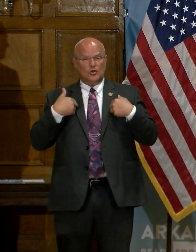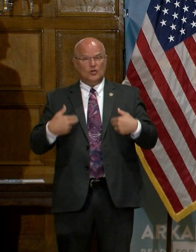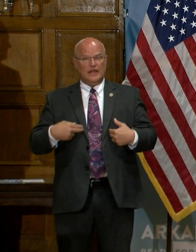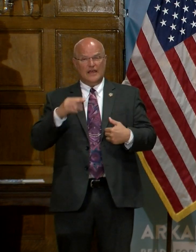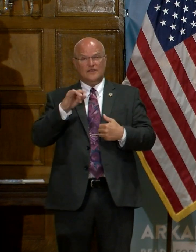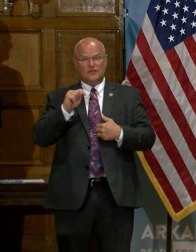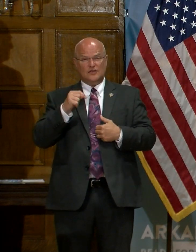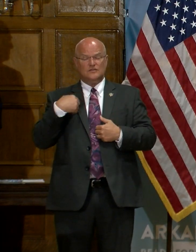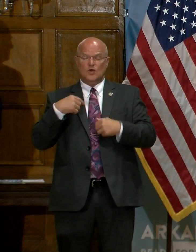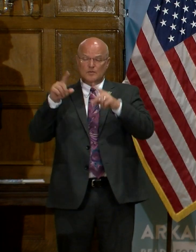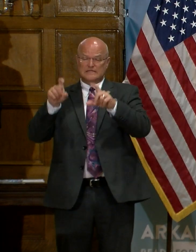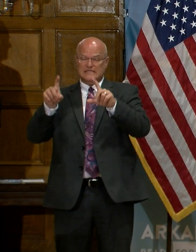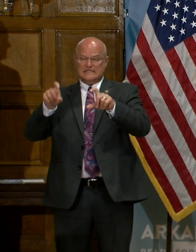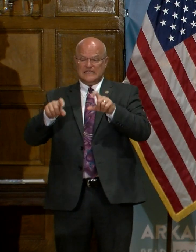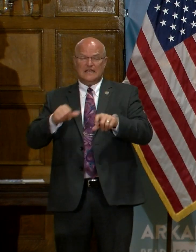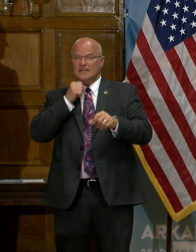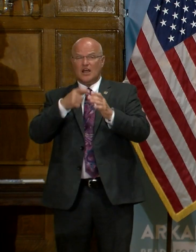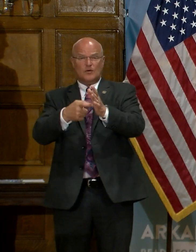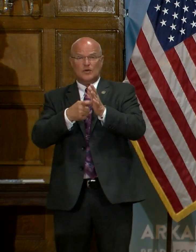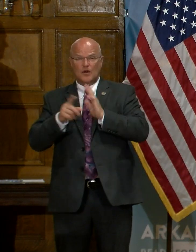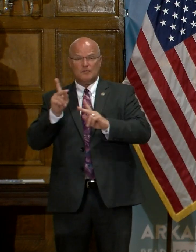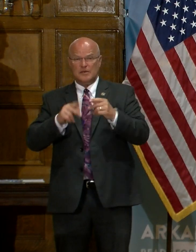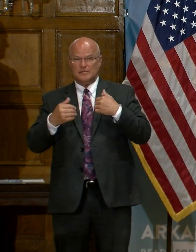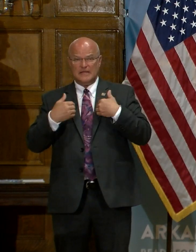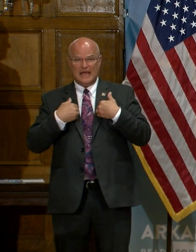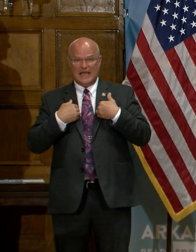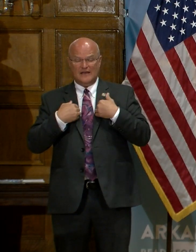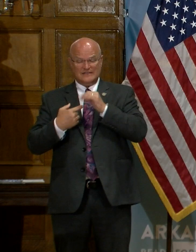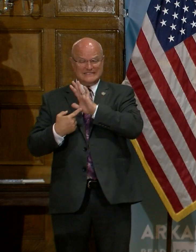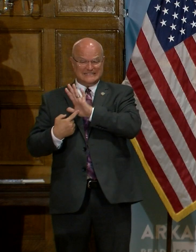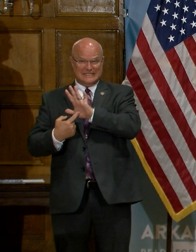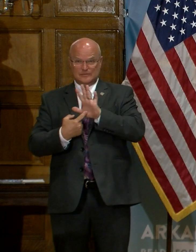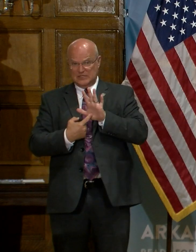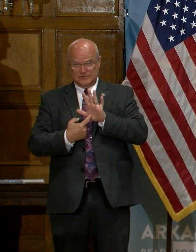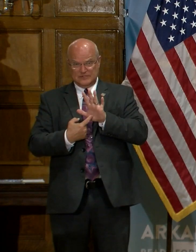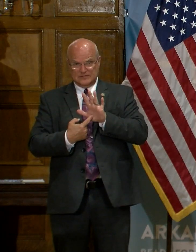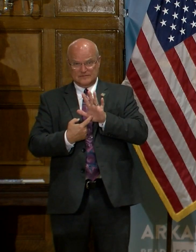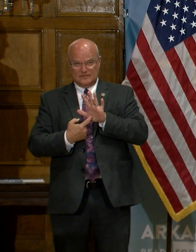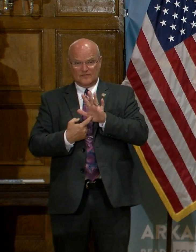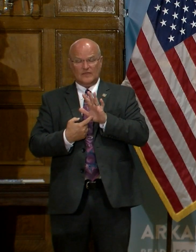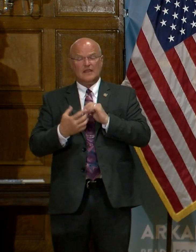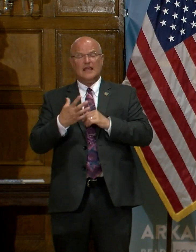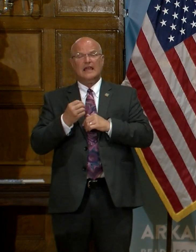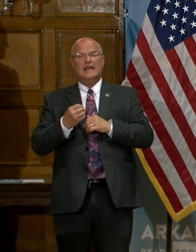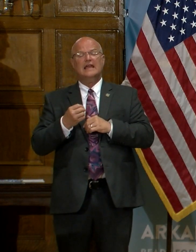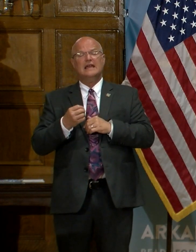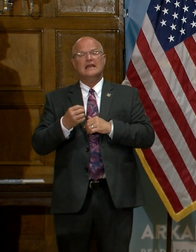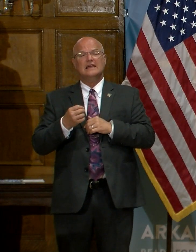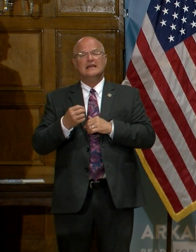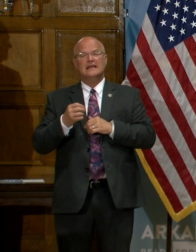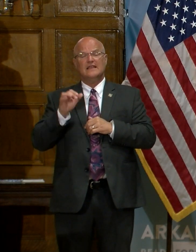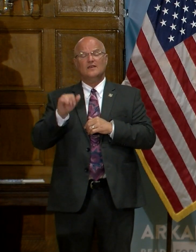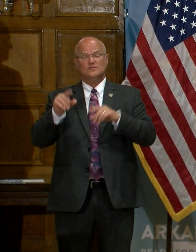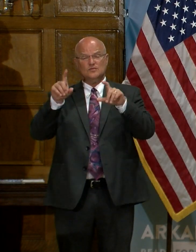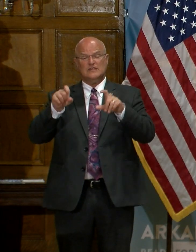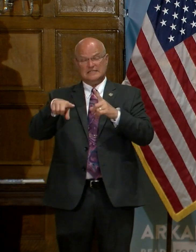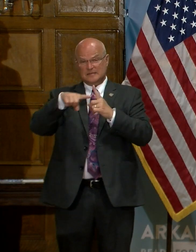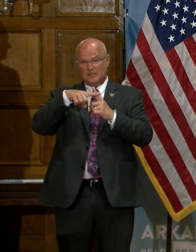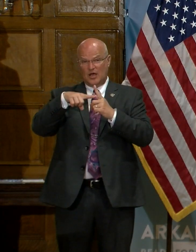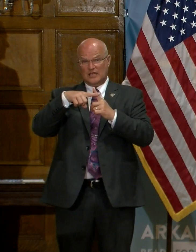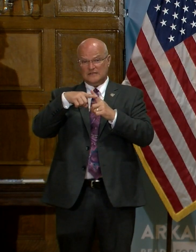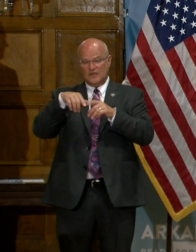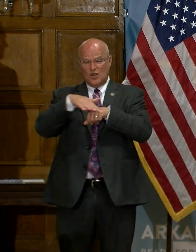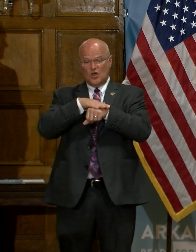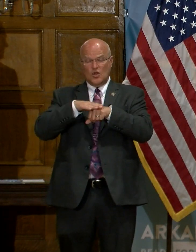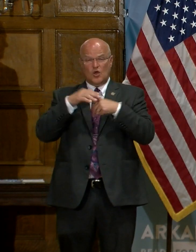been testing and not requiring people to have symptoms, and of those who have tested positive